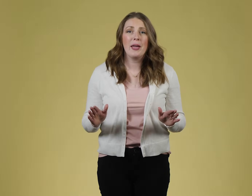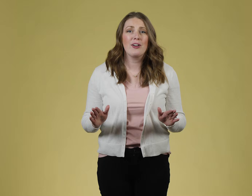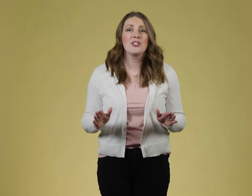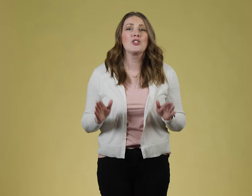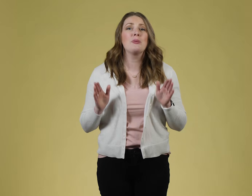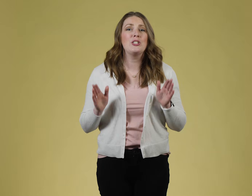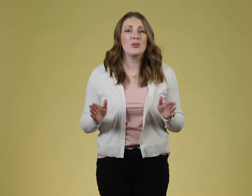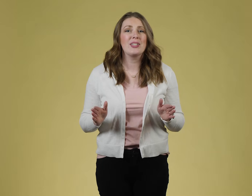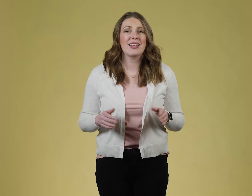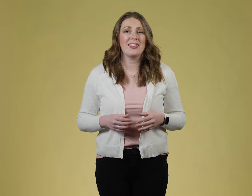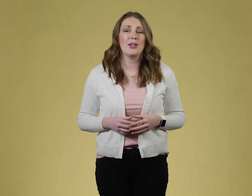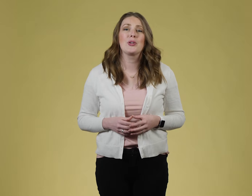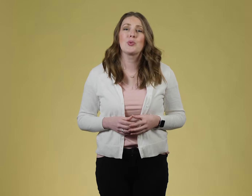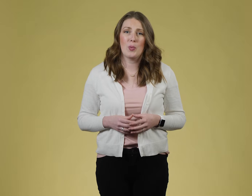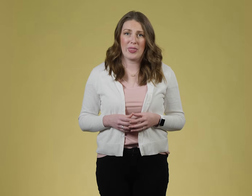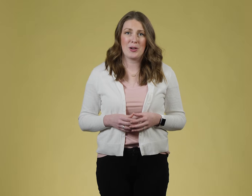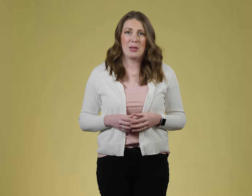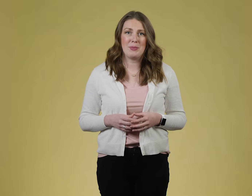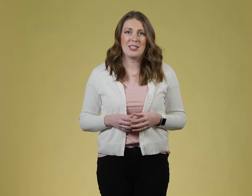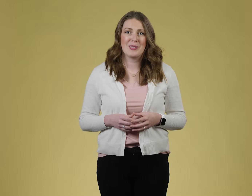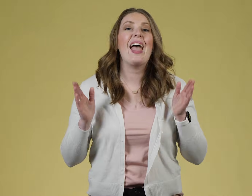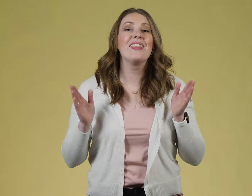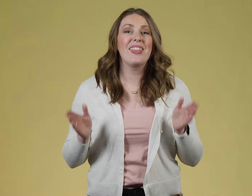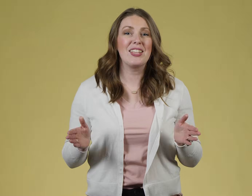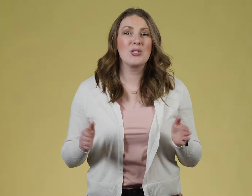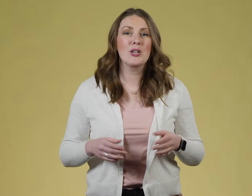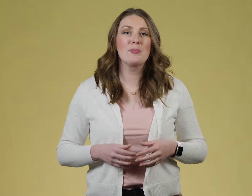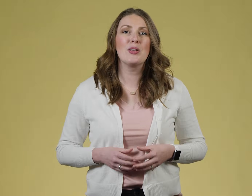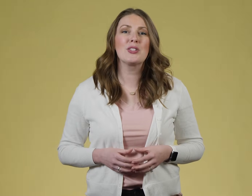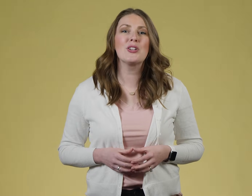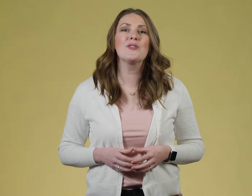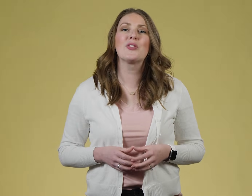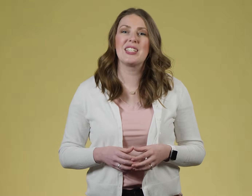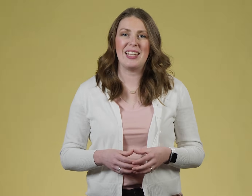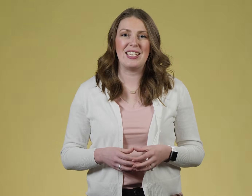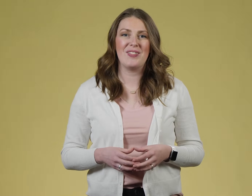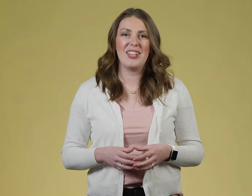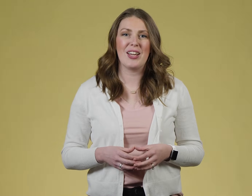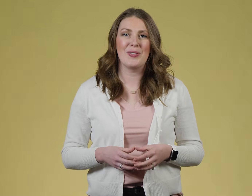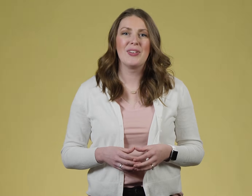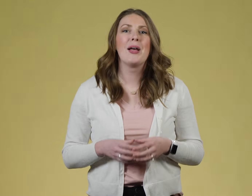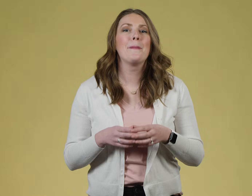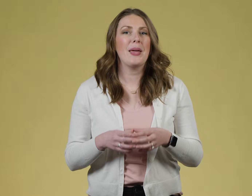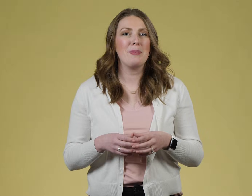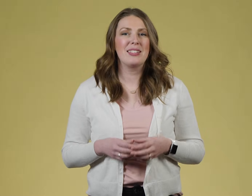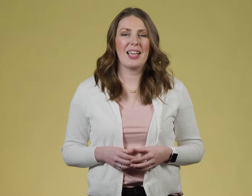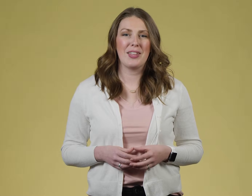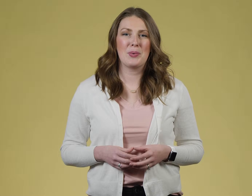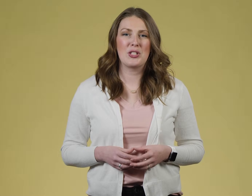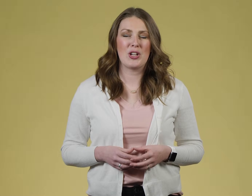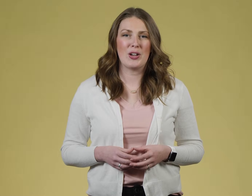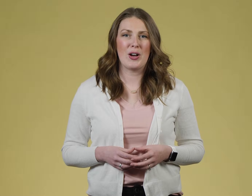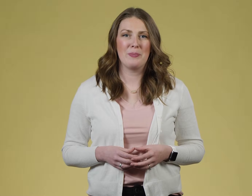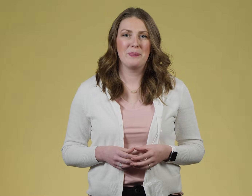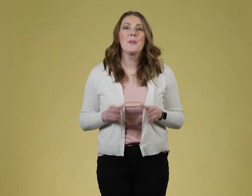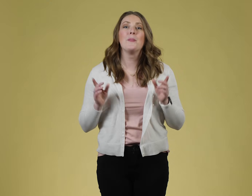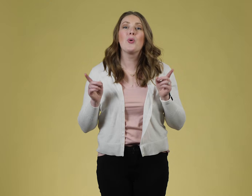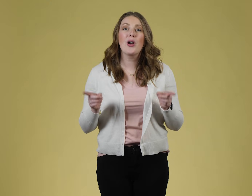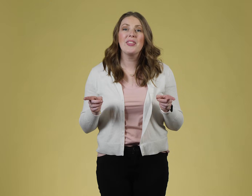parents should be doing sign language with their babies. And thanks to our sponsor for today's video, babysignlanguage.com. More on